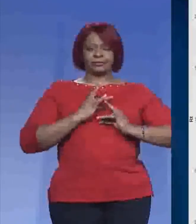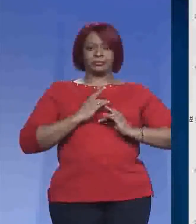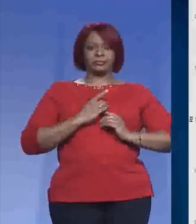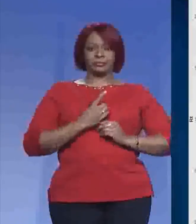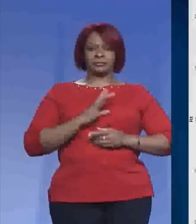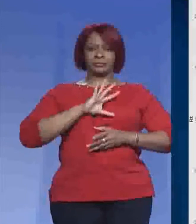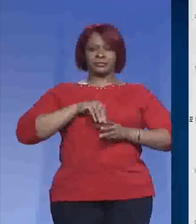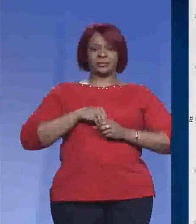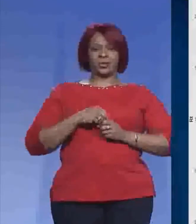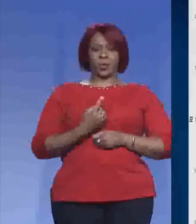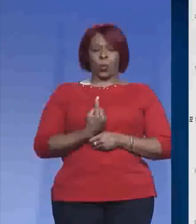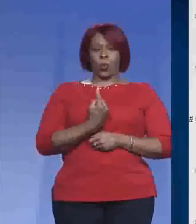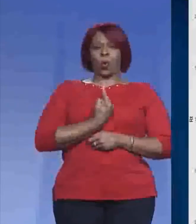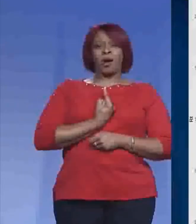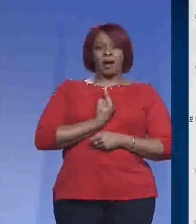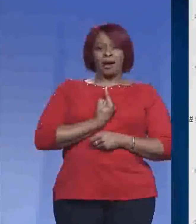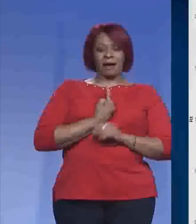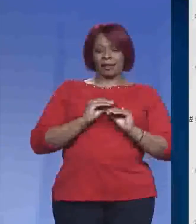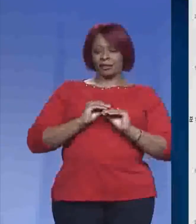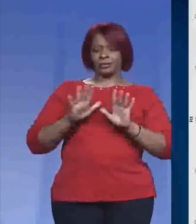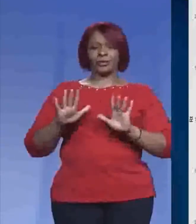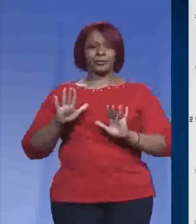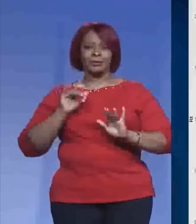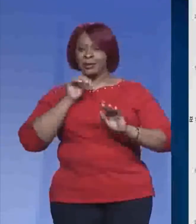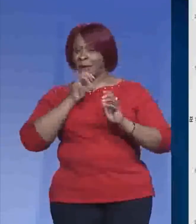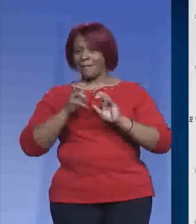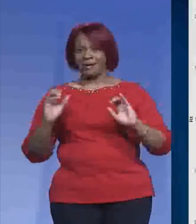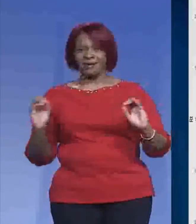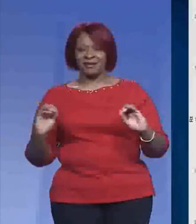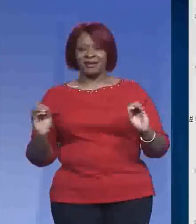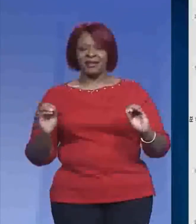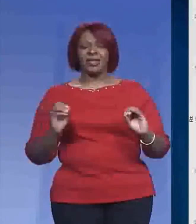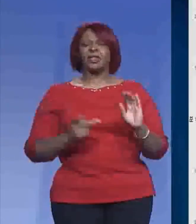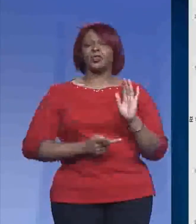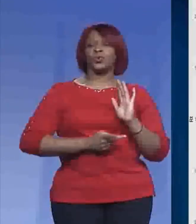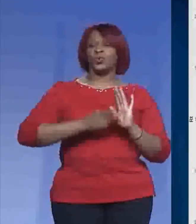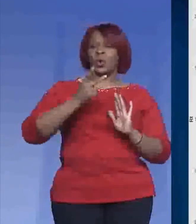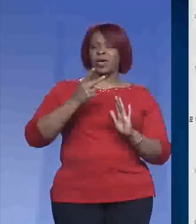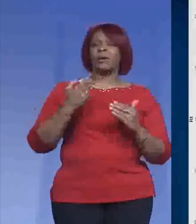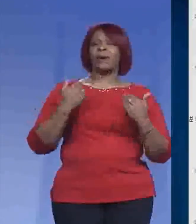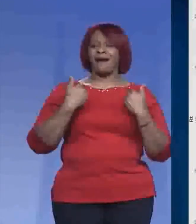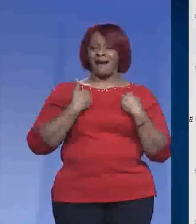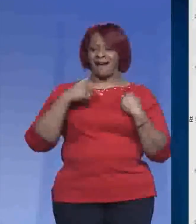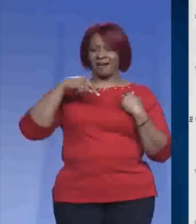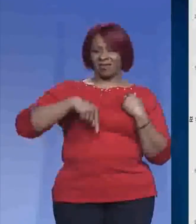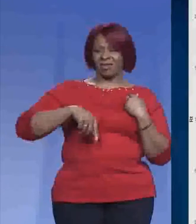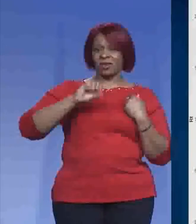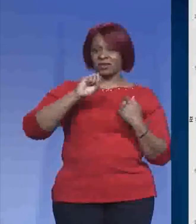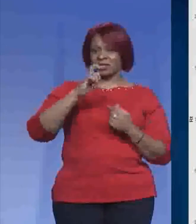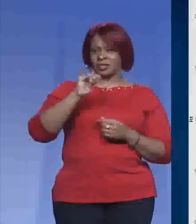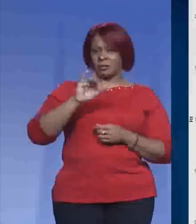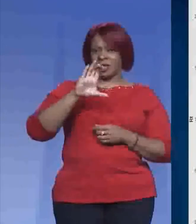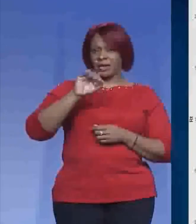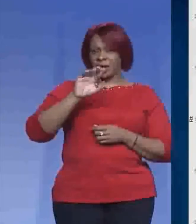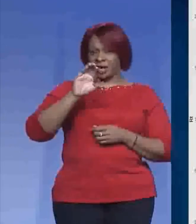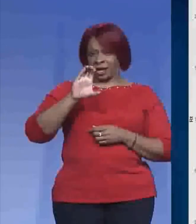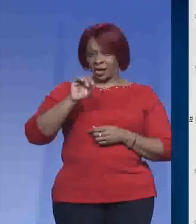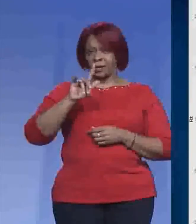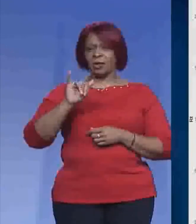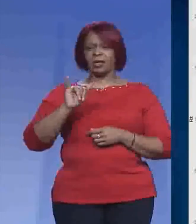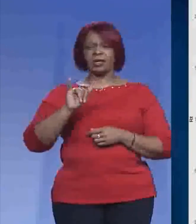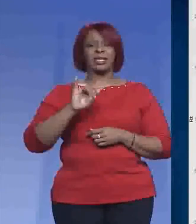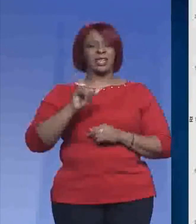than 1 new case. And there have been 2 time periods where we had in Shelby County and surrounding areas,